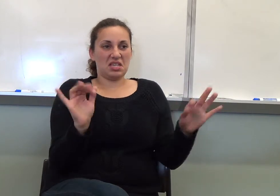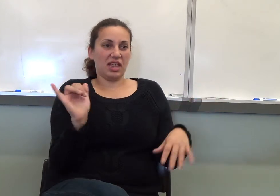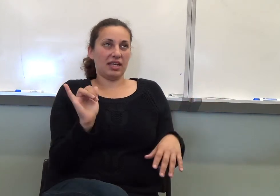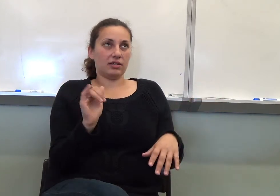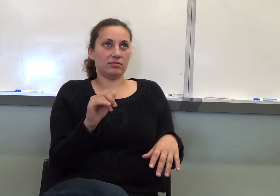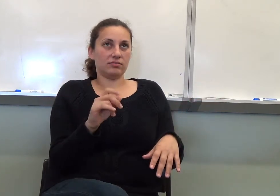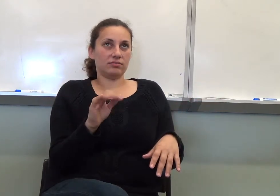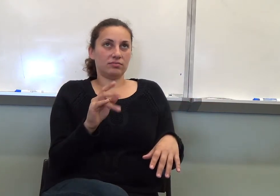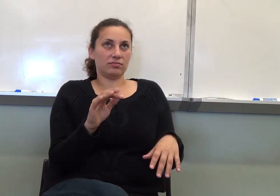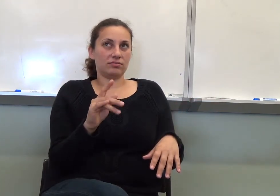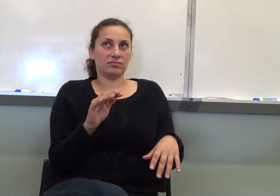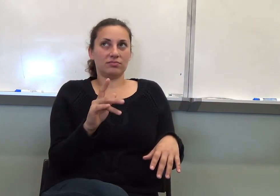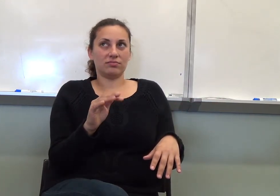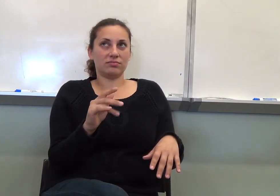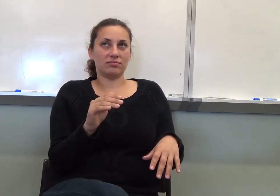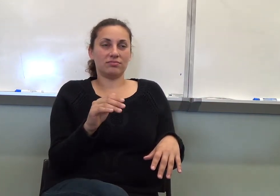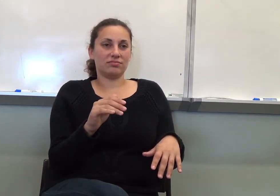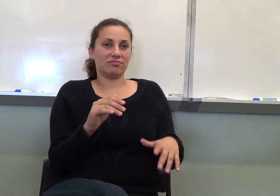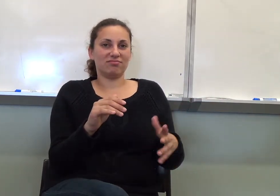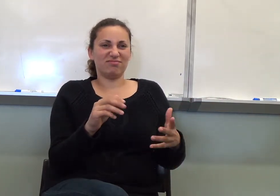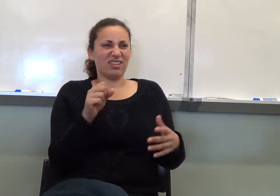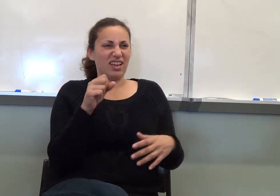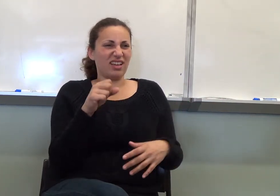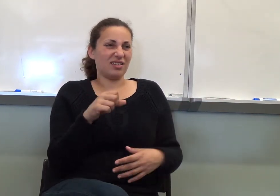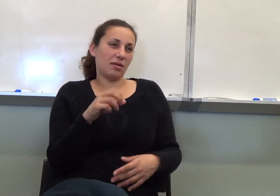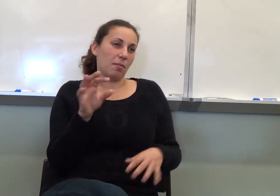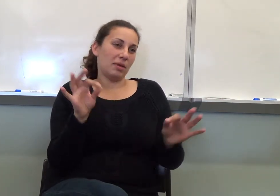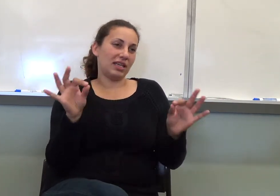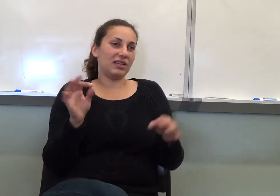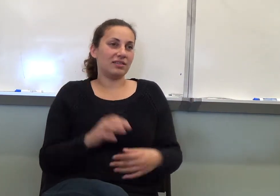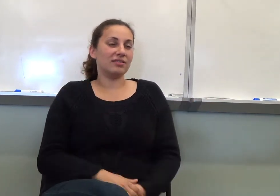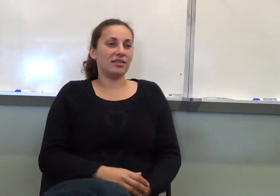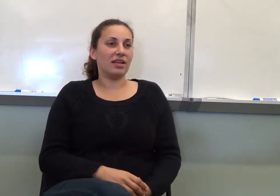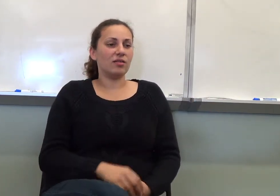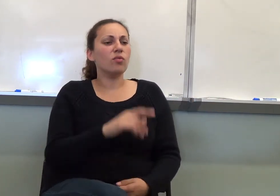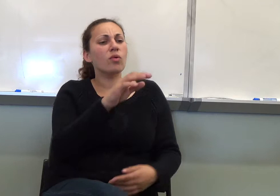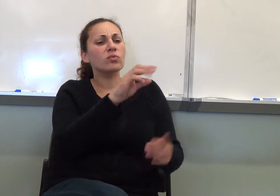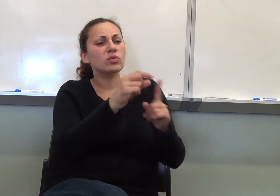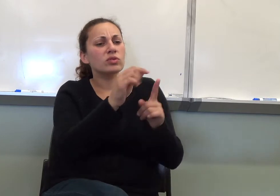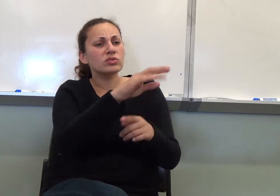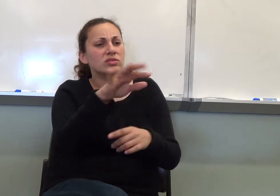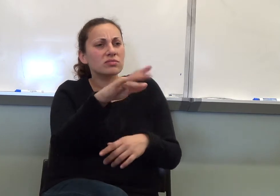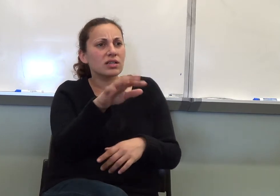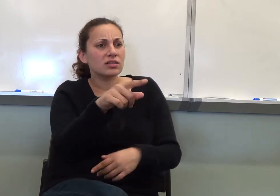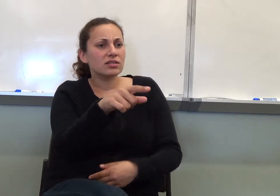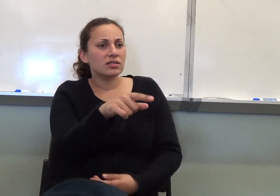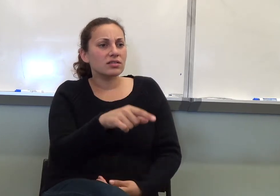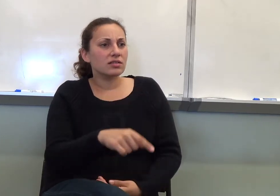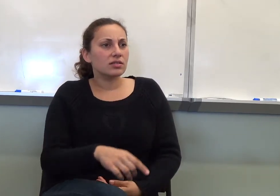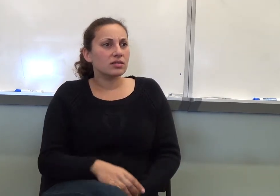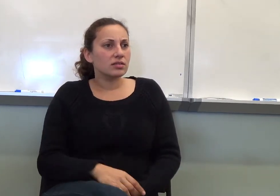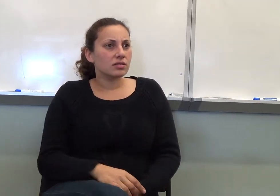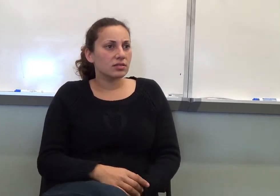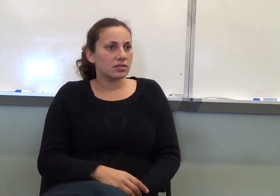math so much and just understand the process you're going through. But in real life, that's the kind of thing you